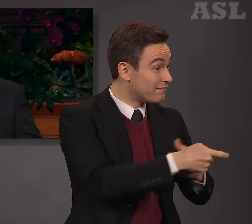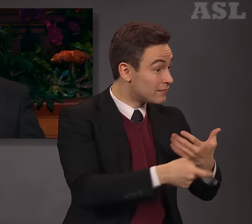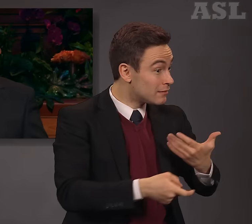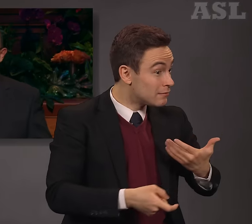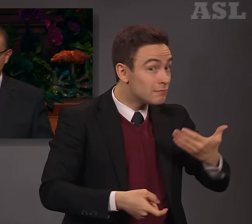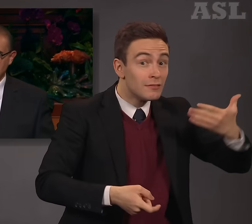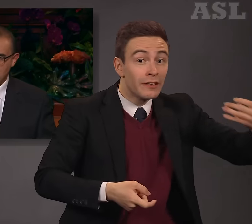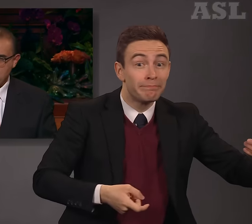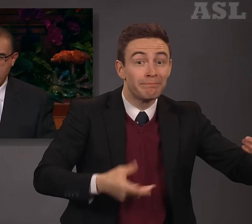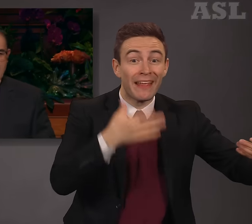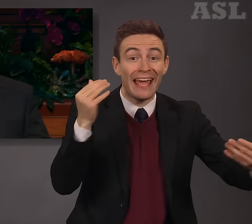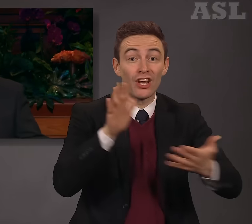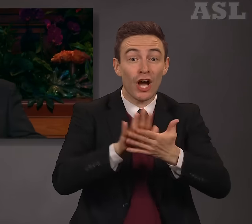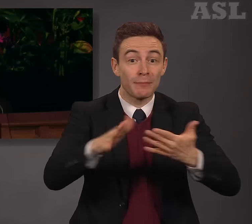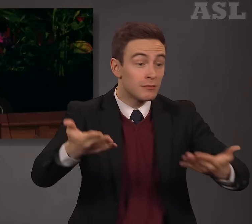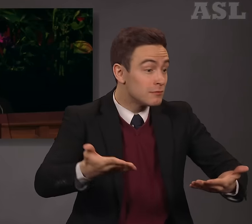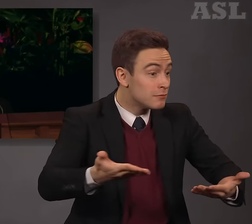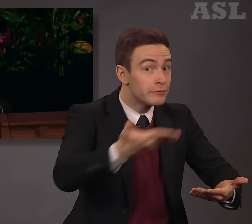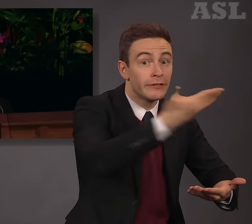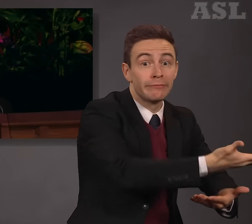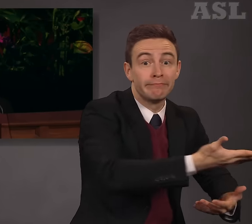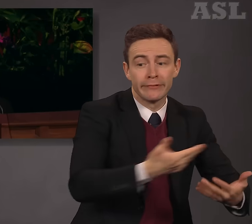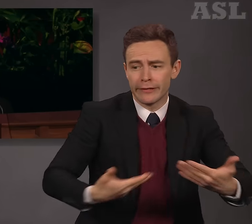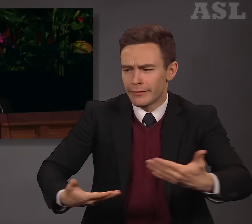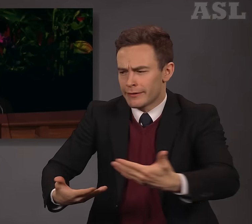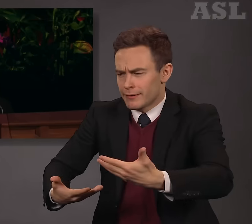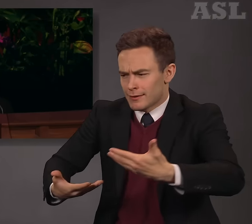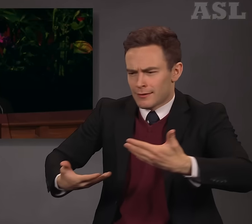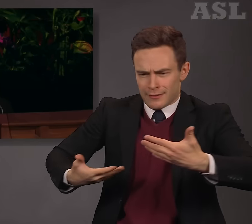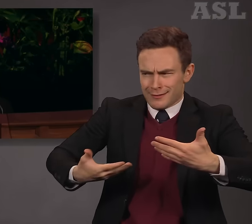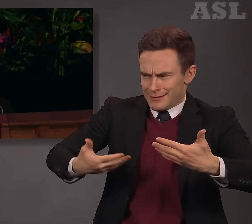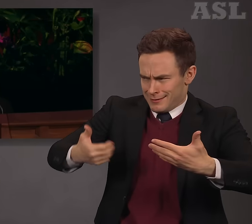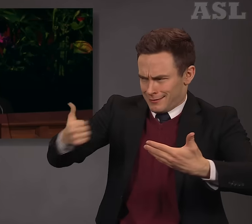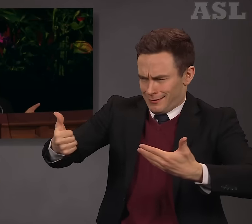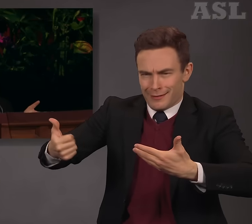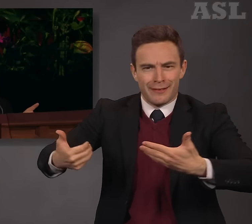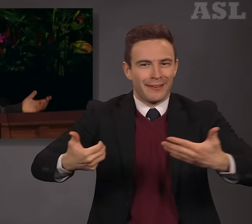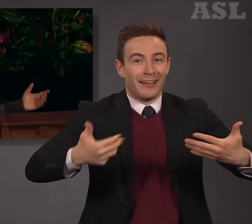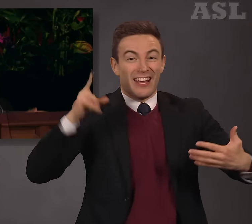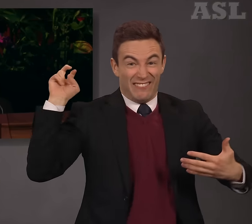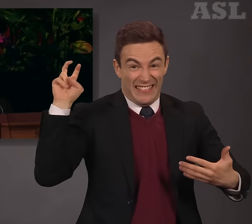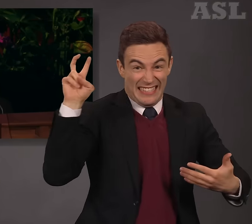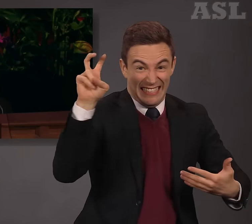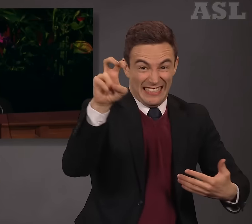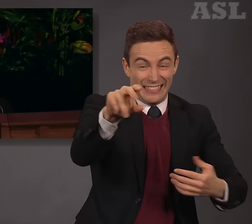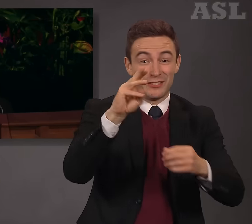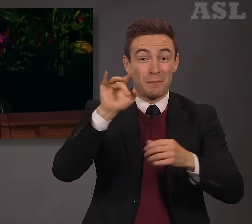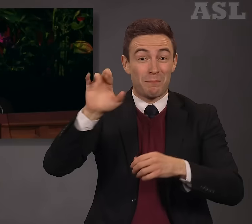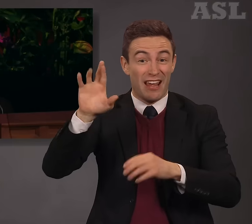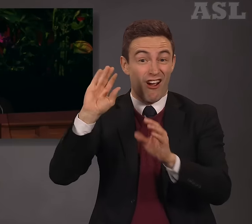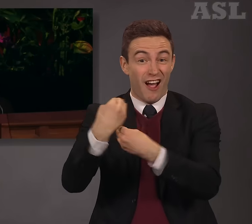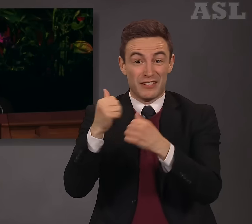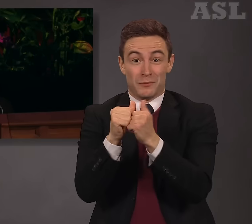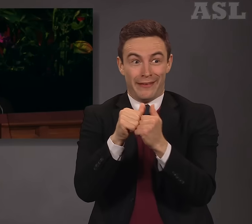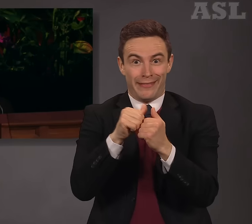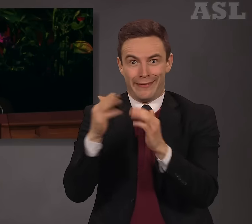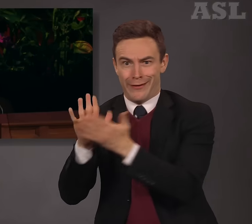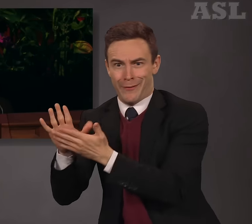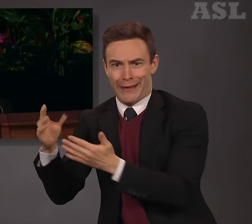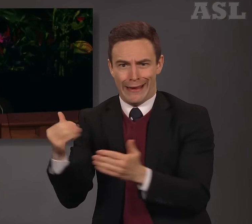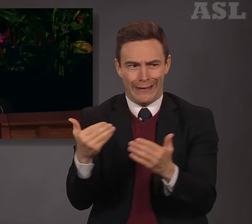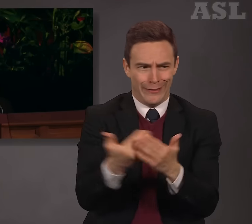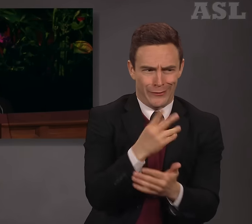along with the document. We ran toward the mayor's office with our document and our new dog.